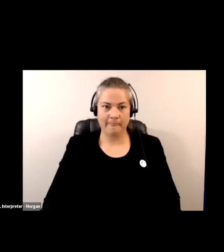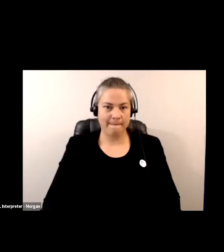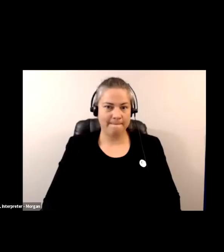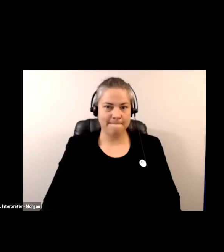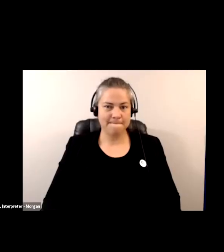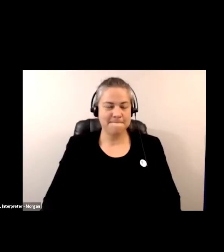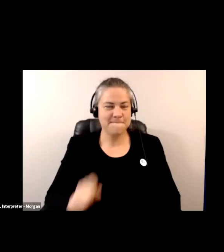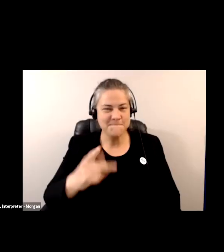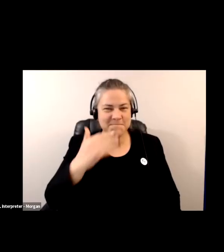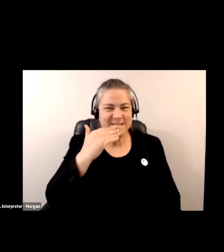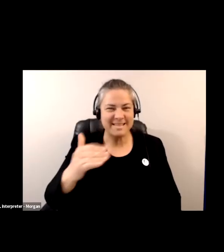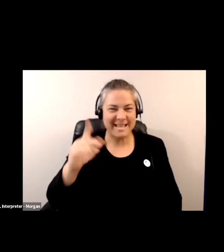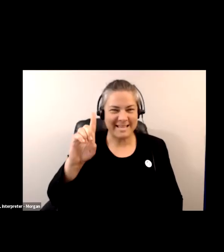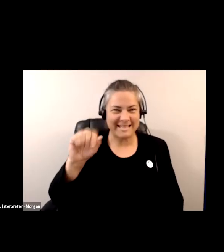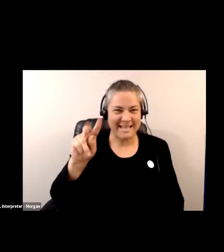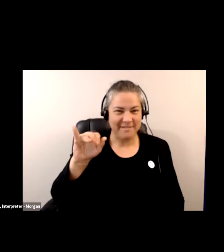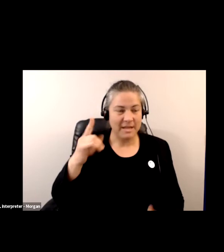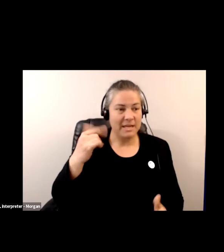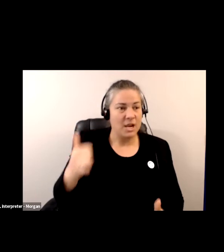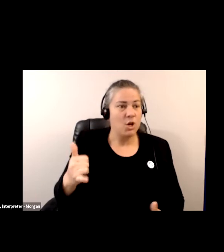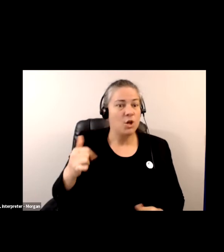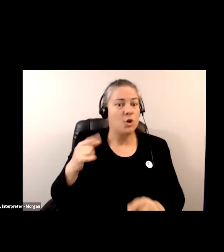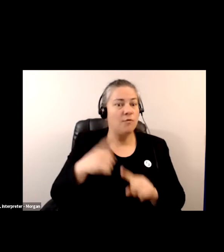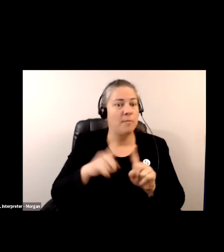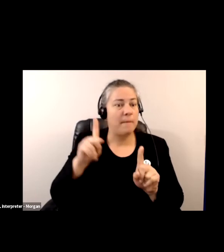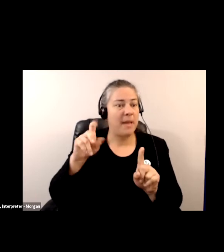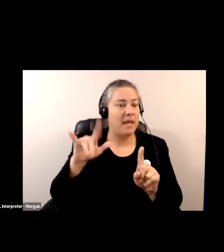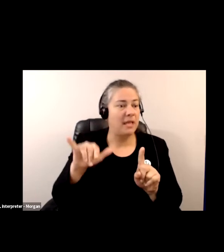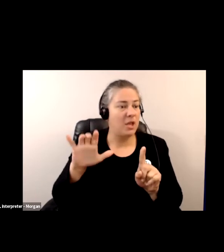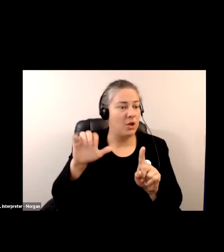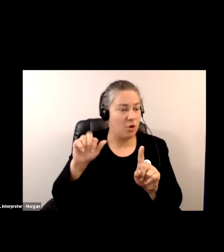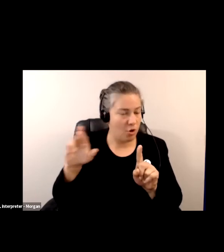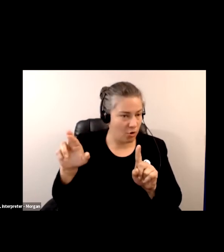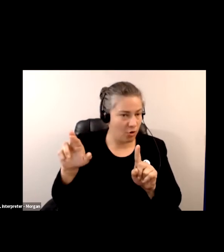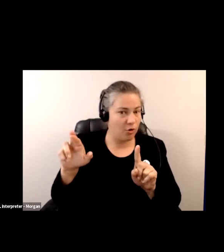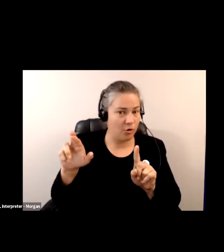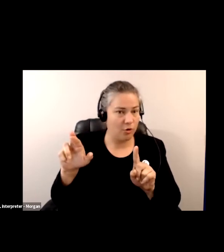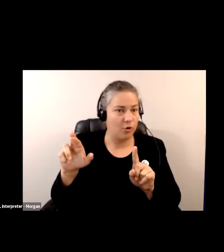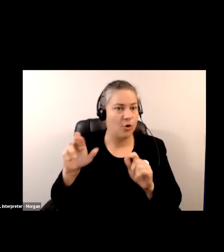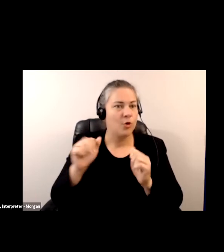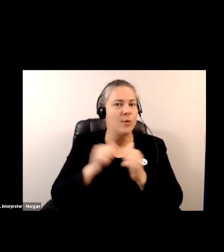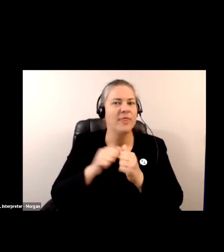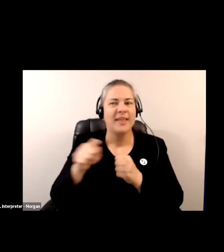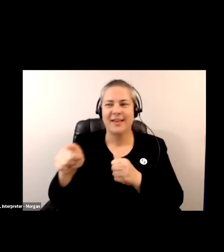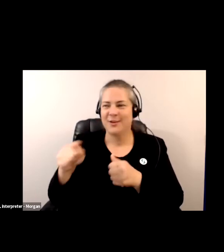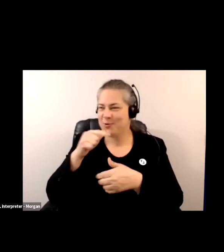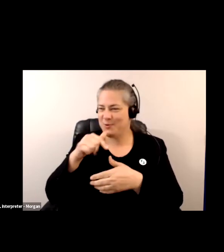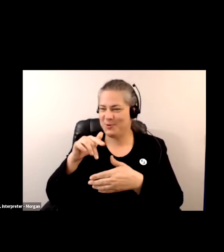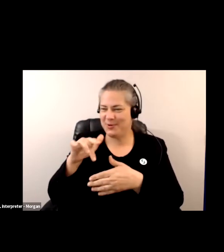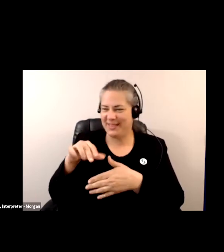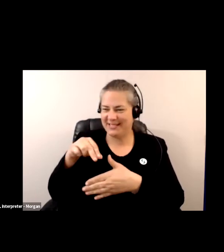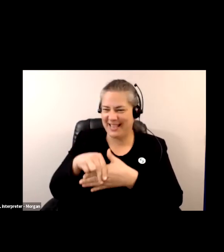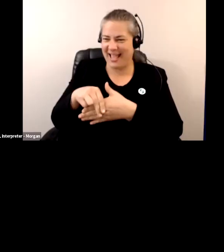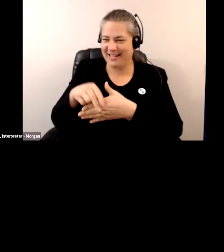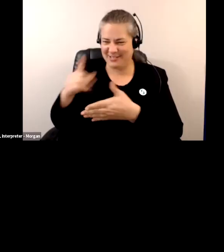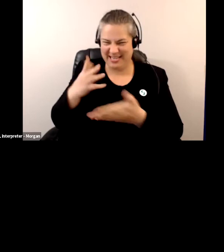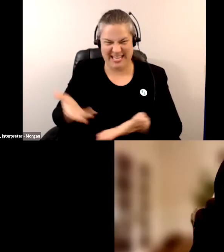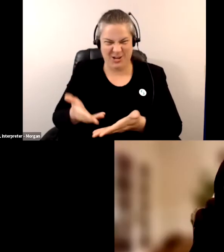Okay, thank you, David. And now we're going to hear from Peggy Carr with assistance with doing the slides in person here.